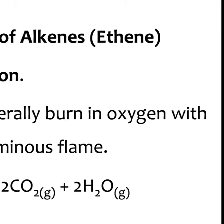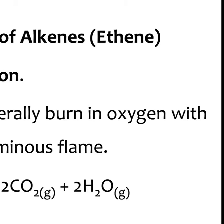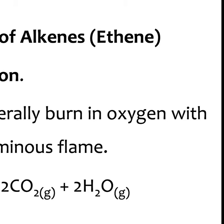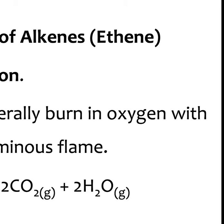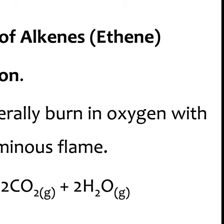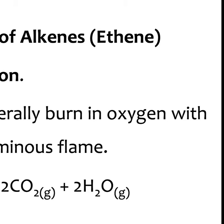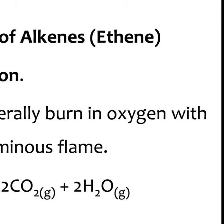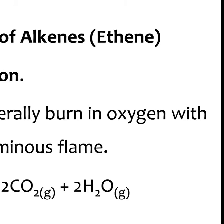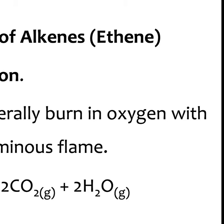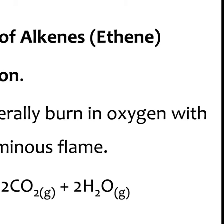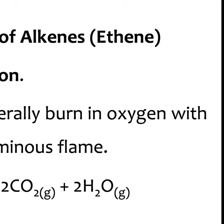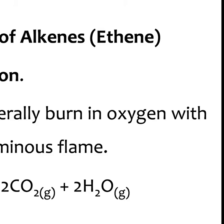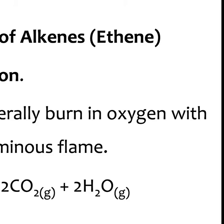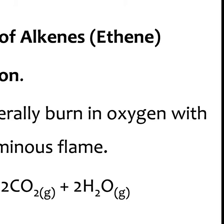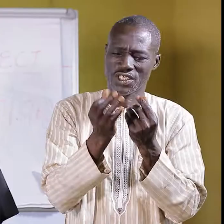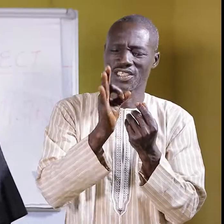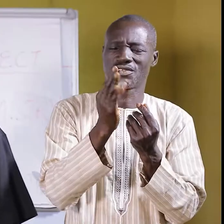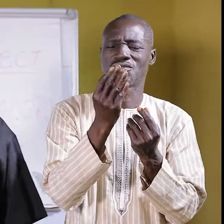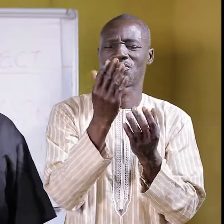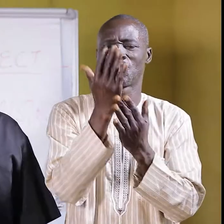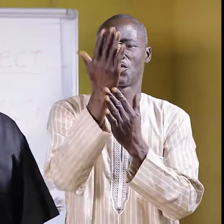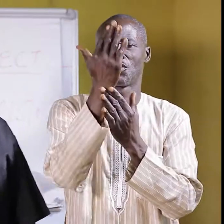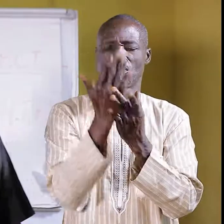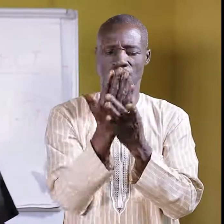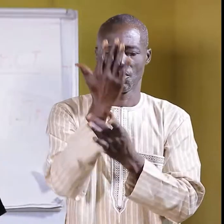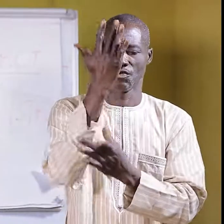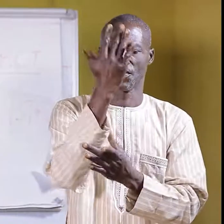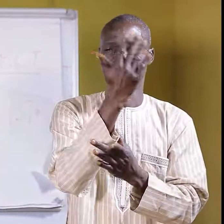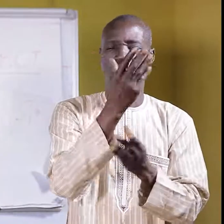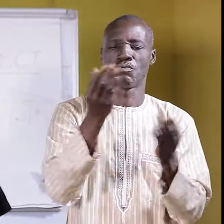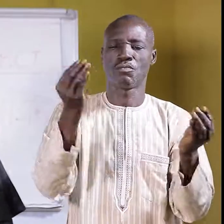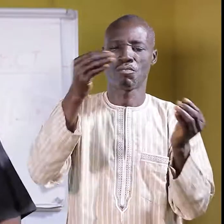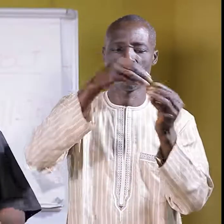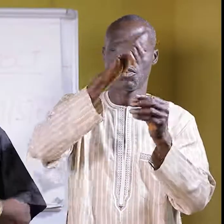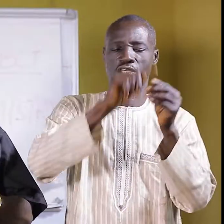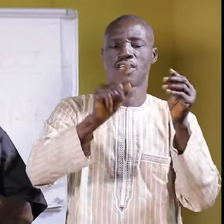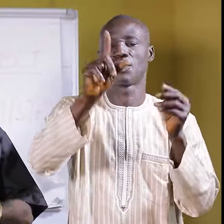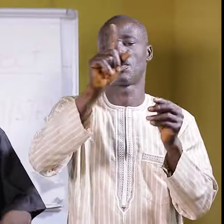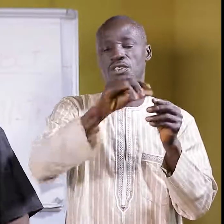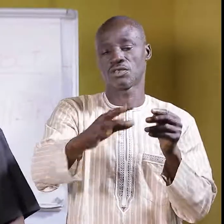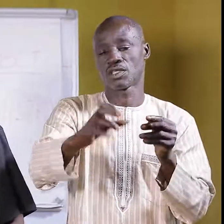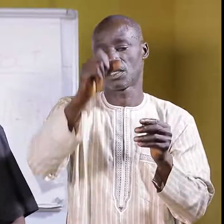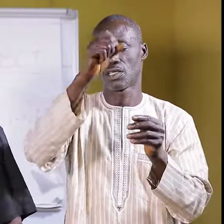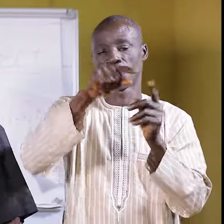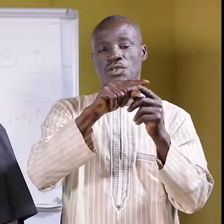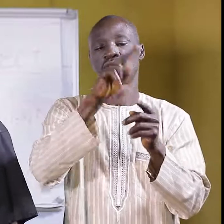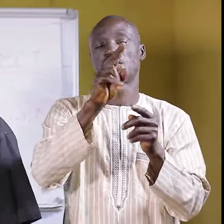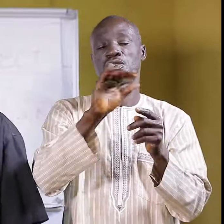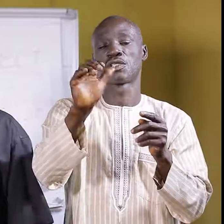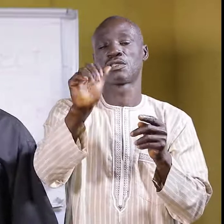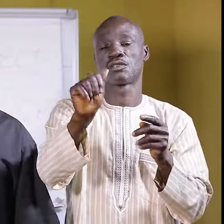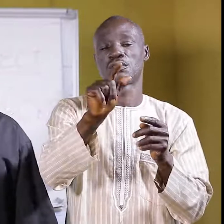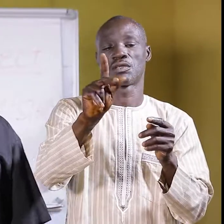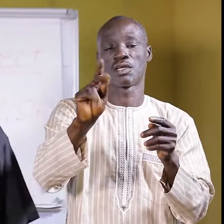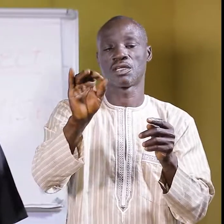or smoky flame, far more than the one you obtain whenever you are using alkene. Now